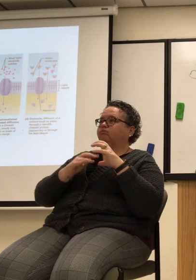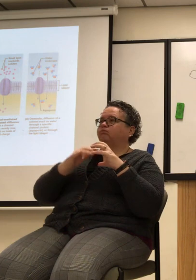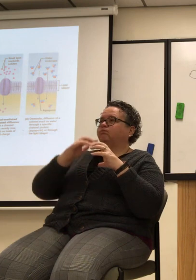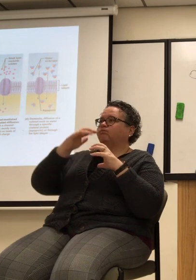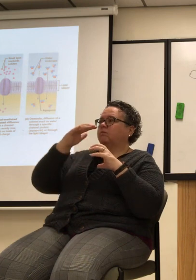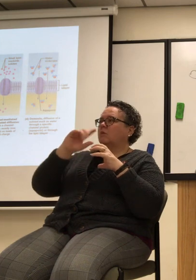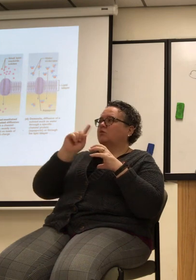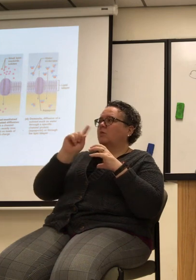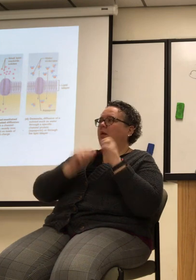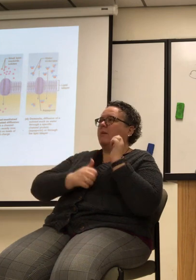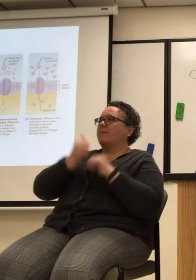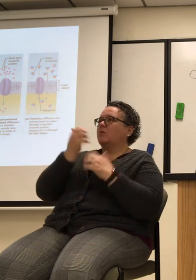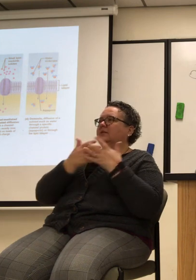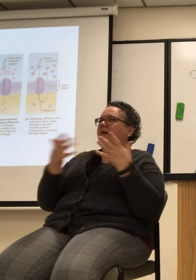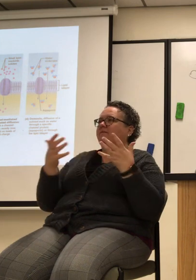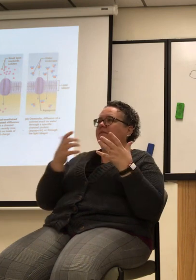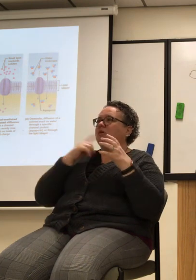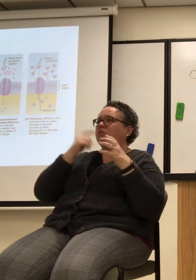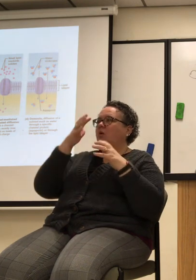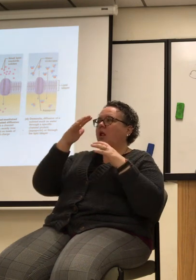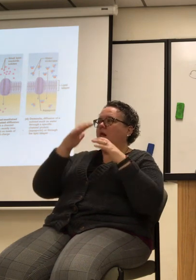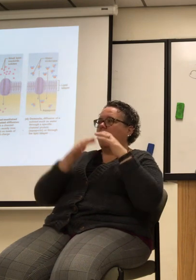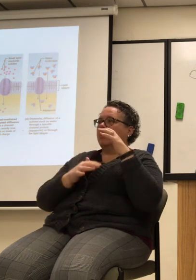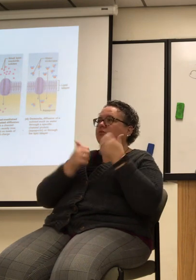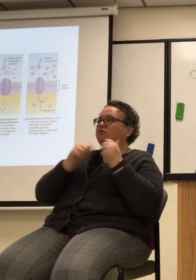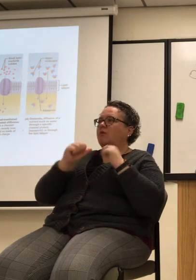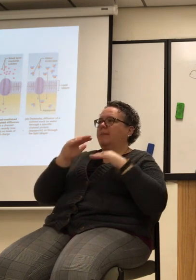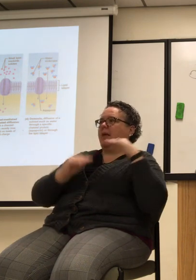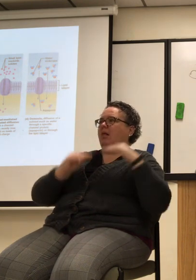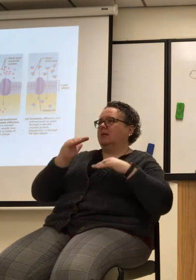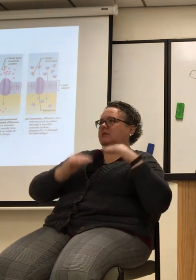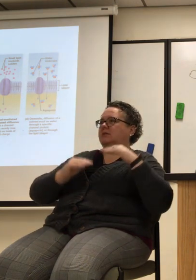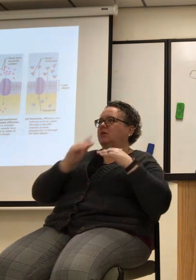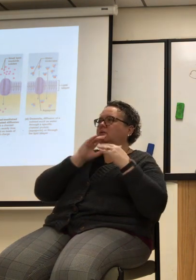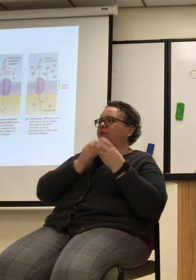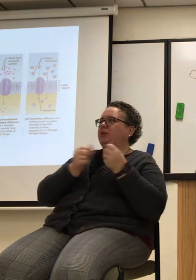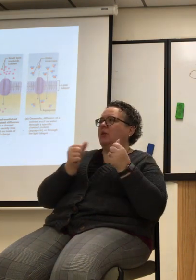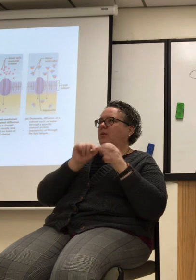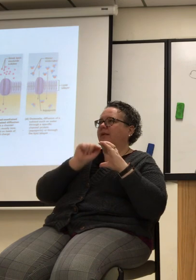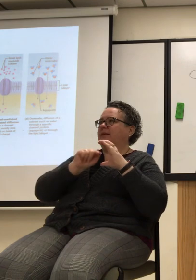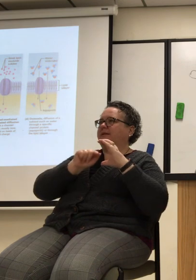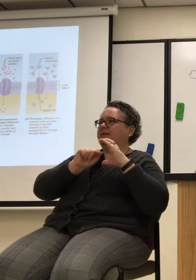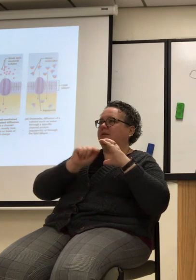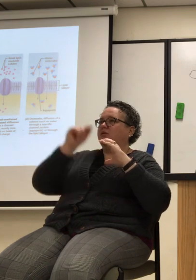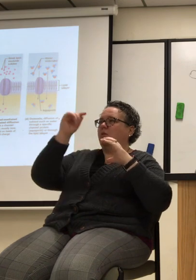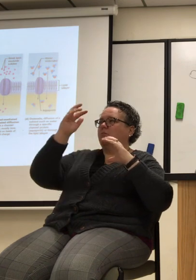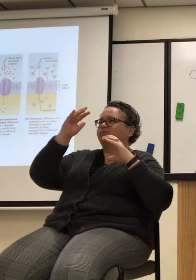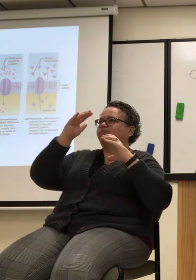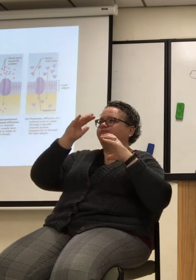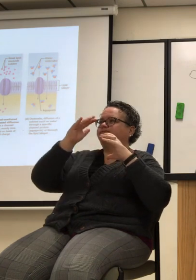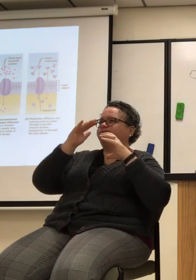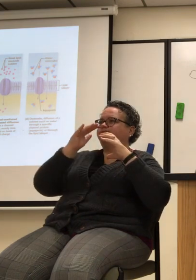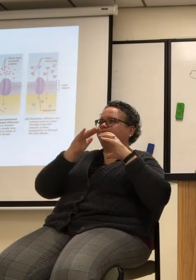the most stuff is to try to balance it out, to dilute this, right?